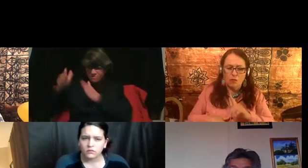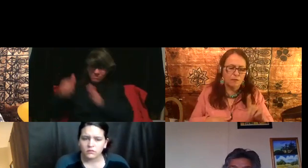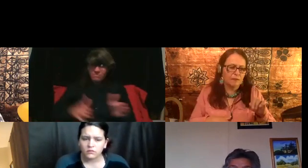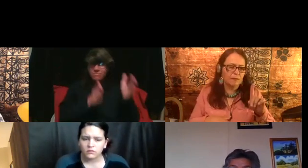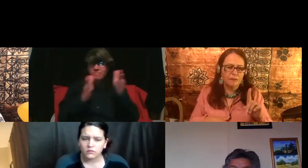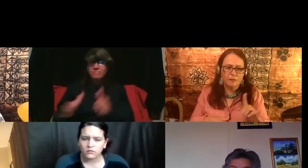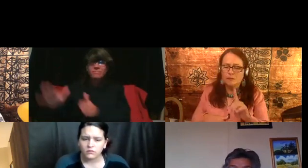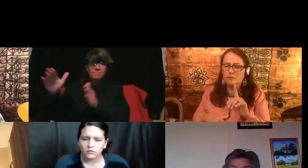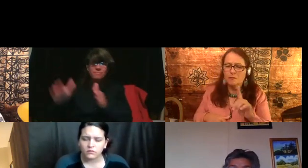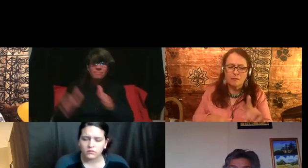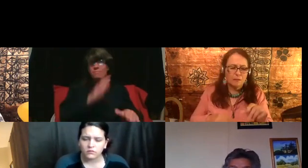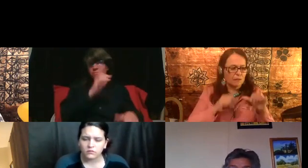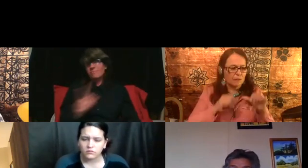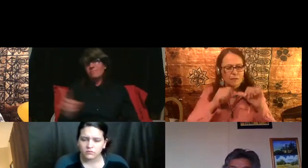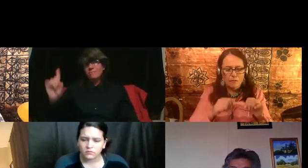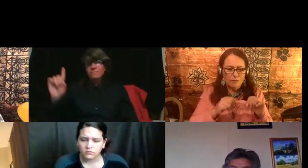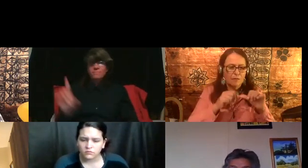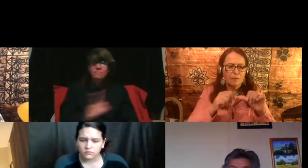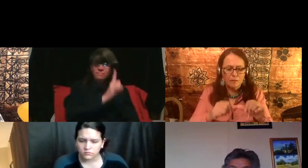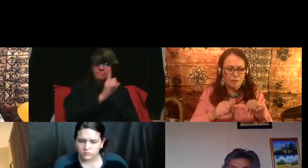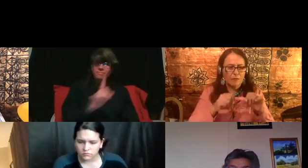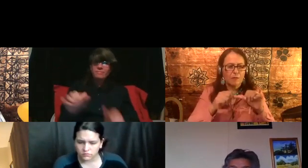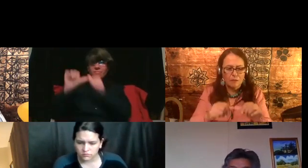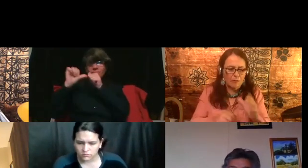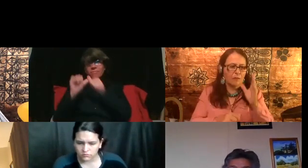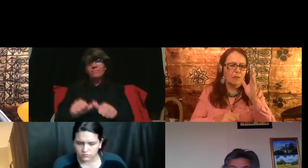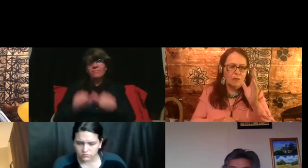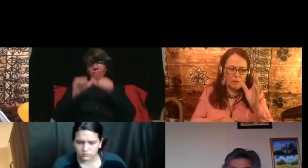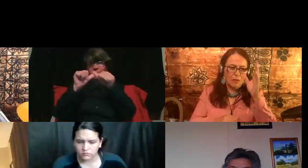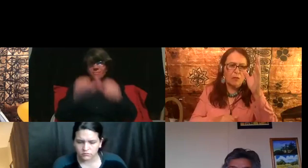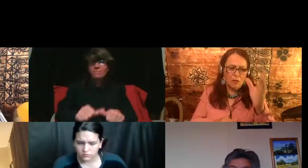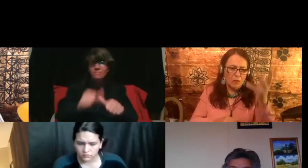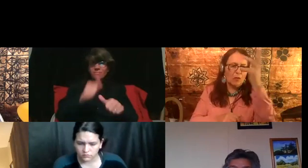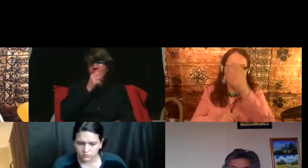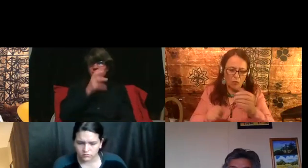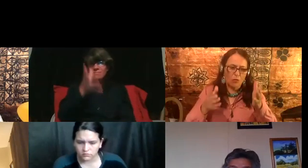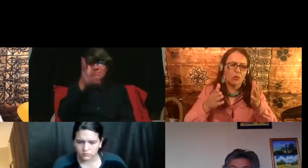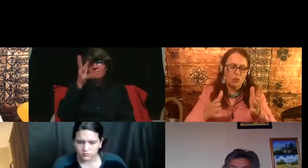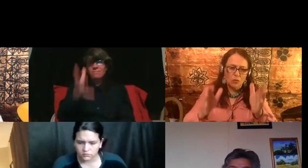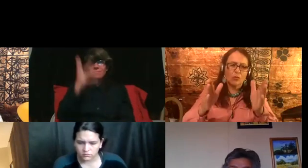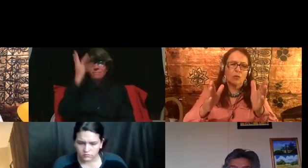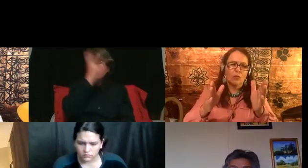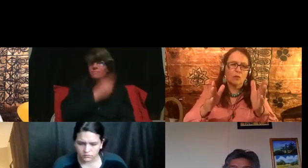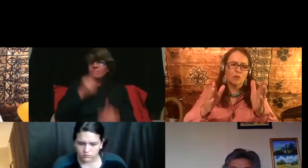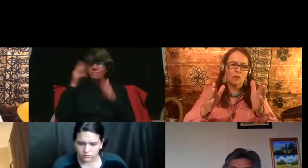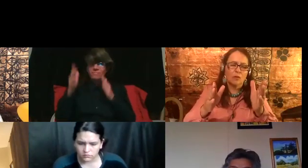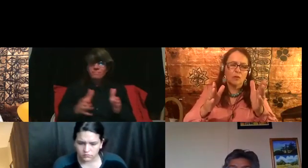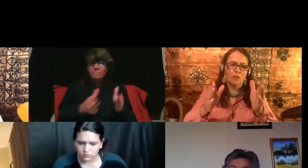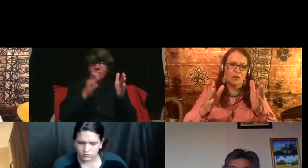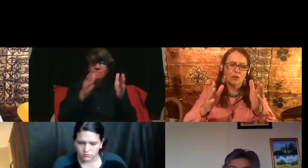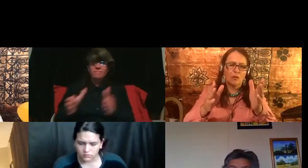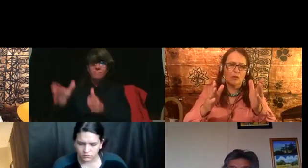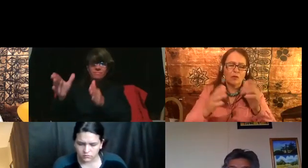na she na sha ako hojo ako na shanga cha aske se